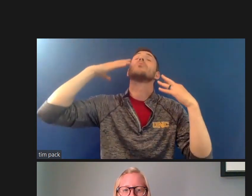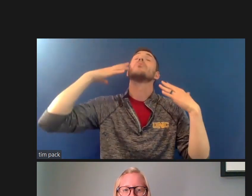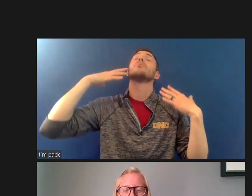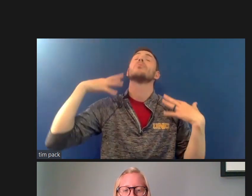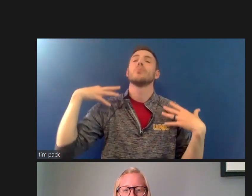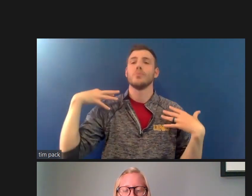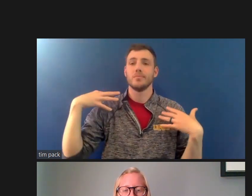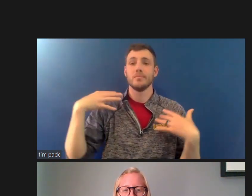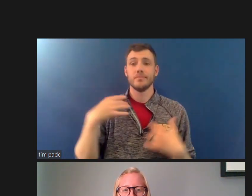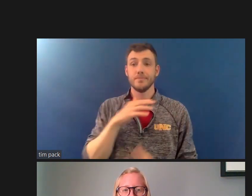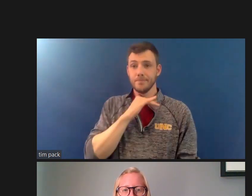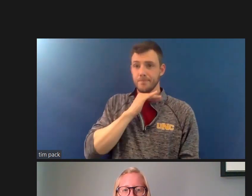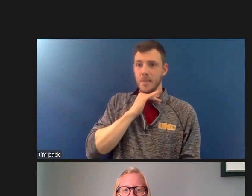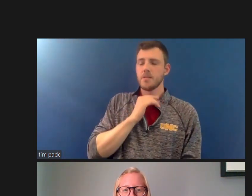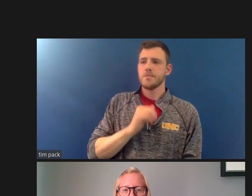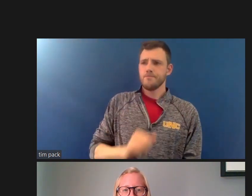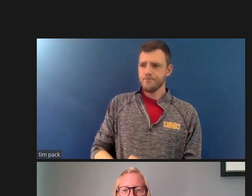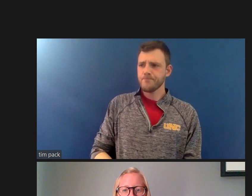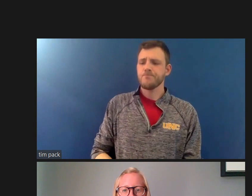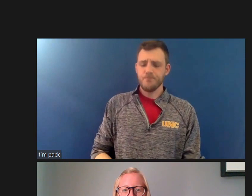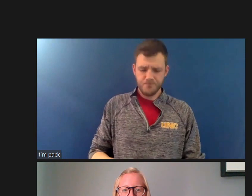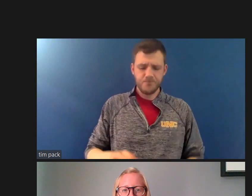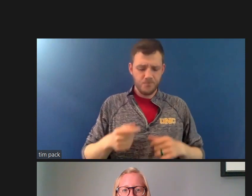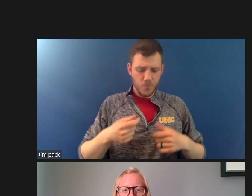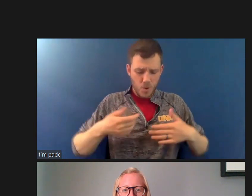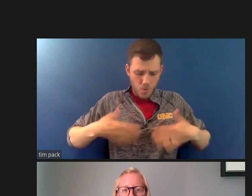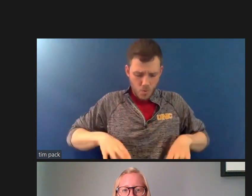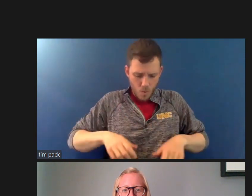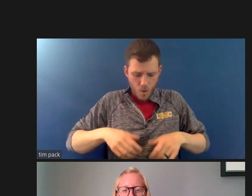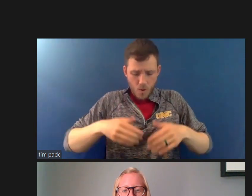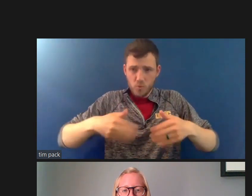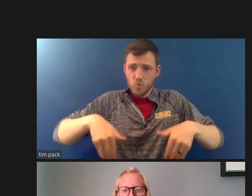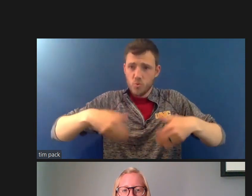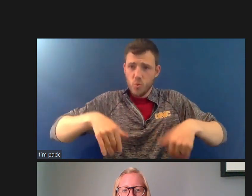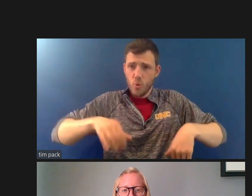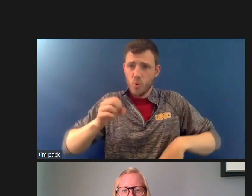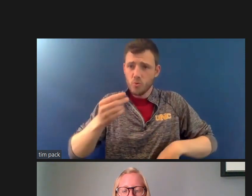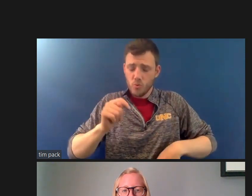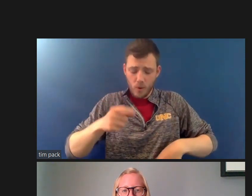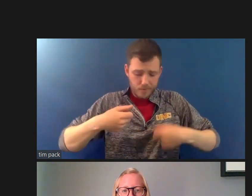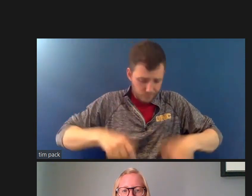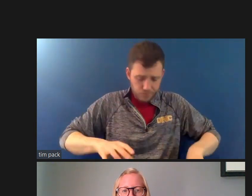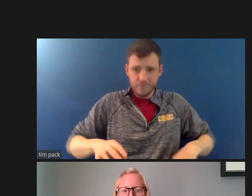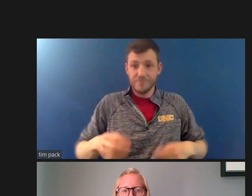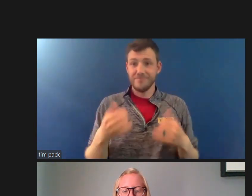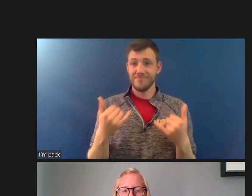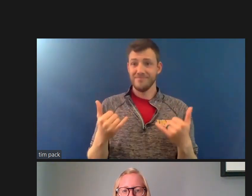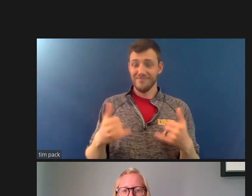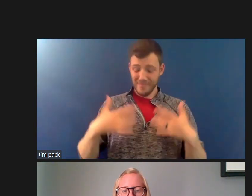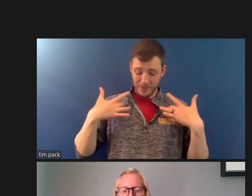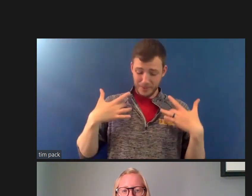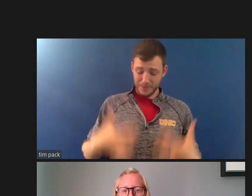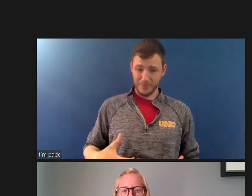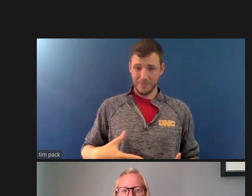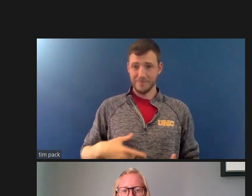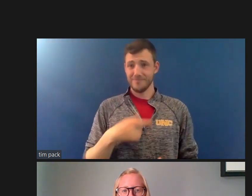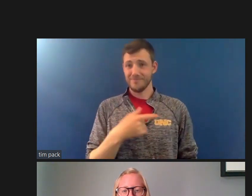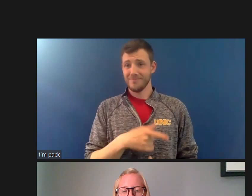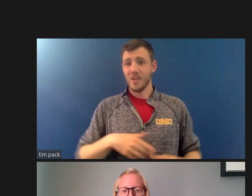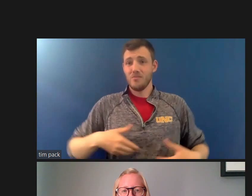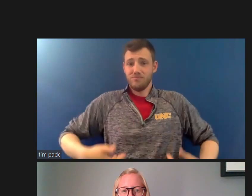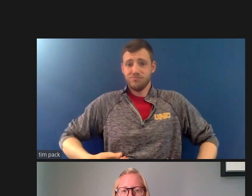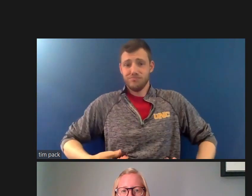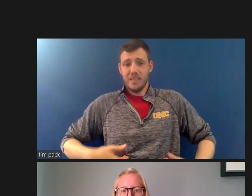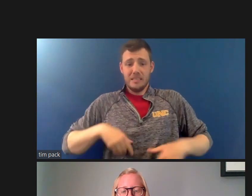looking determined and began to take off his shorts. Presently, he was palely and fatly naked. He tiptoed down the sandy side